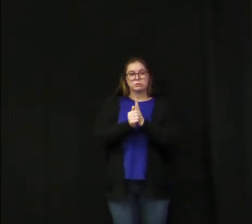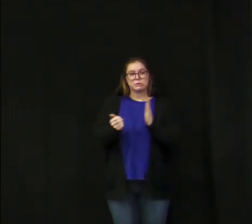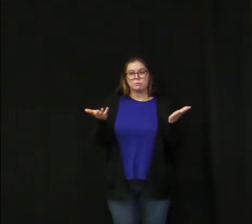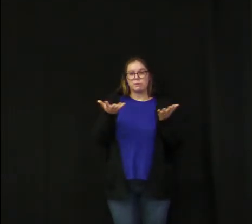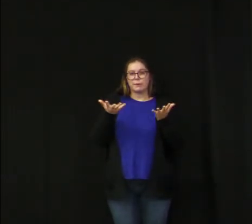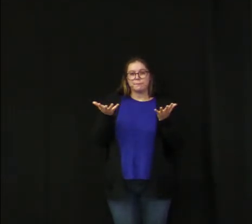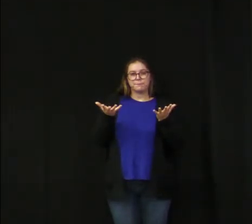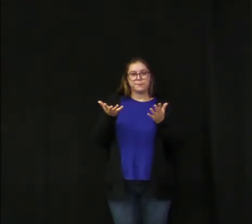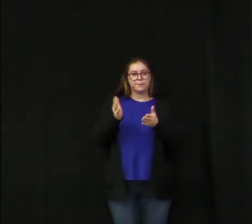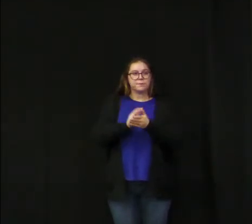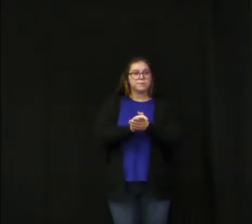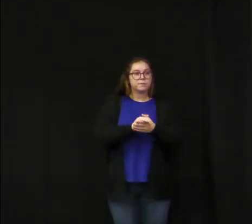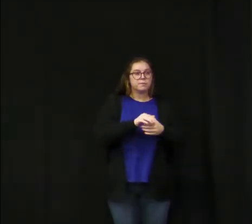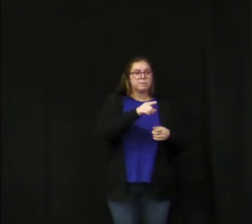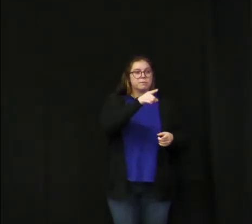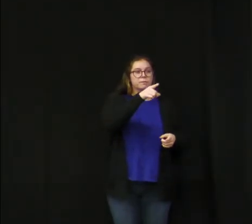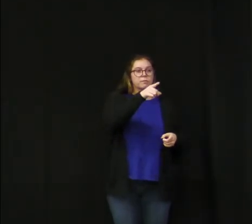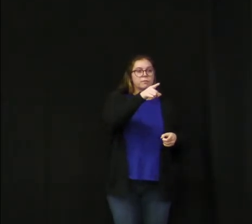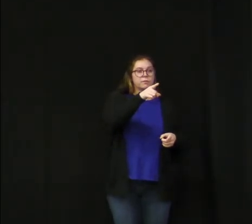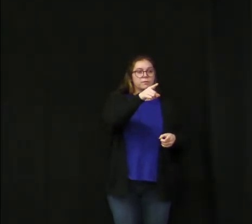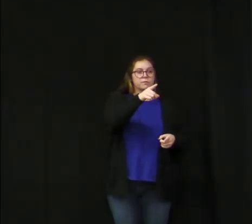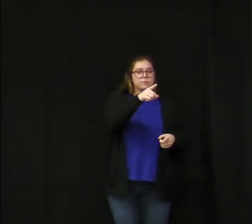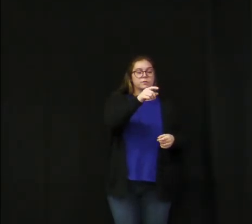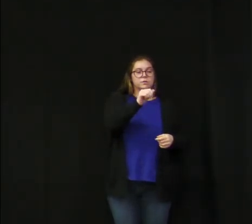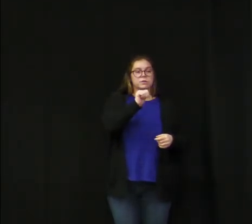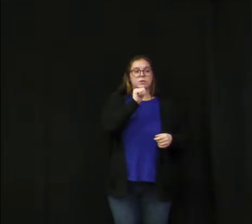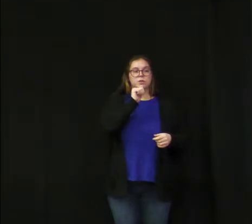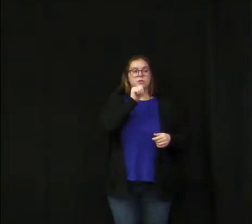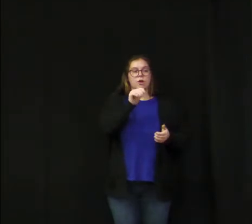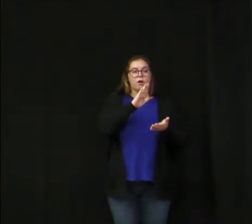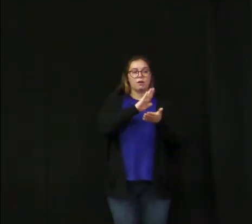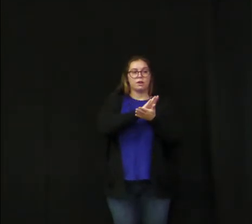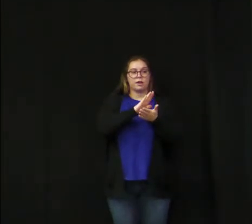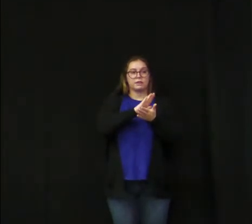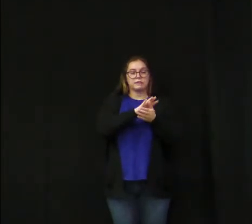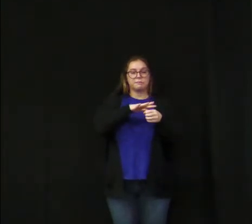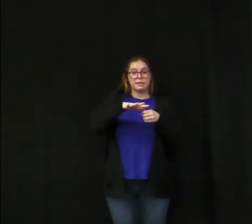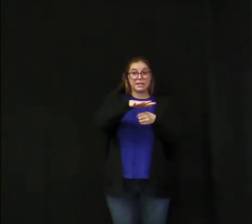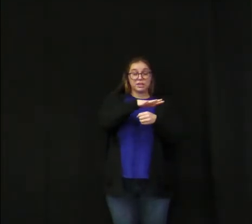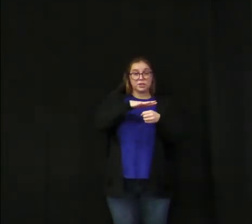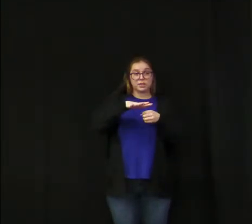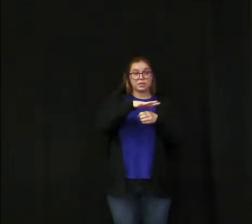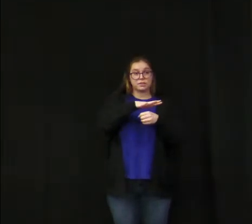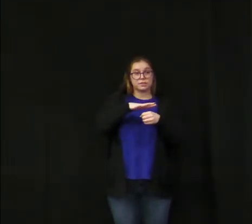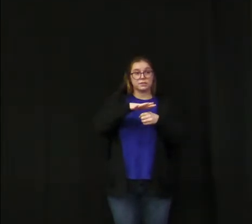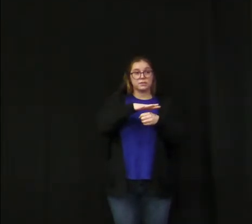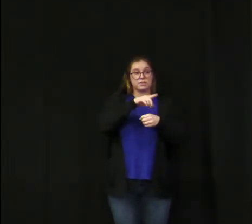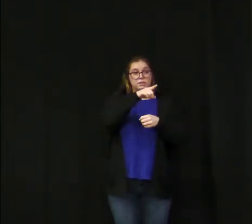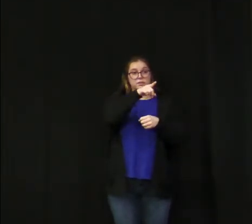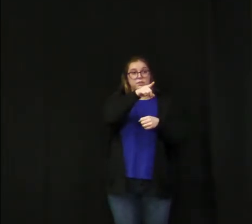Non-academic areas. I'm sorry, what? Non-academic areas. Non-academic areas? Okay.